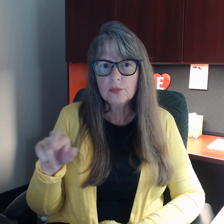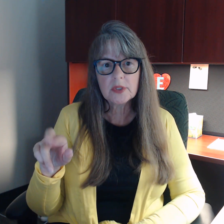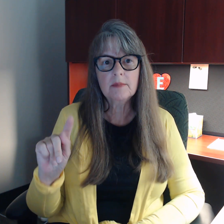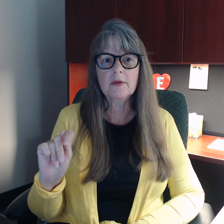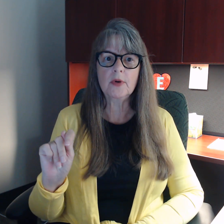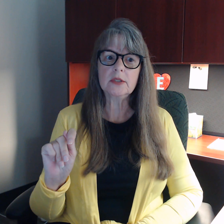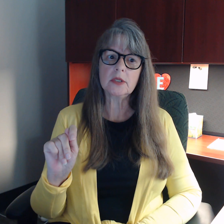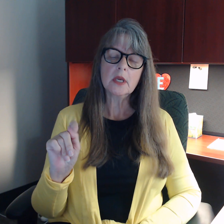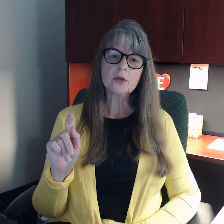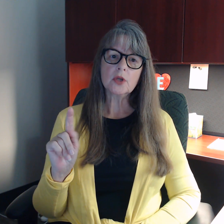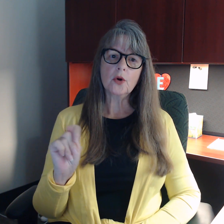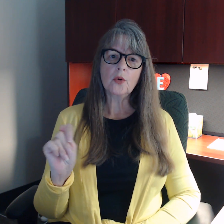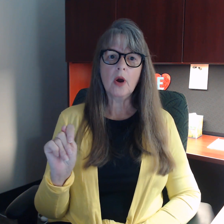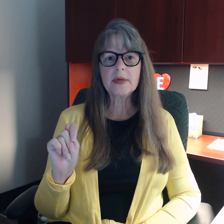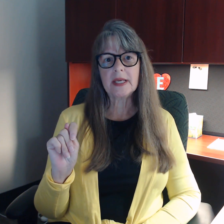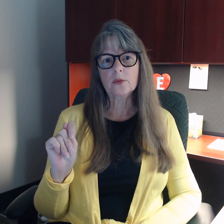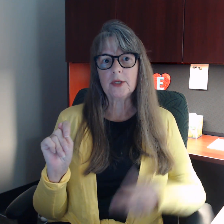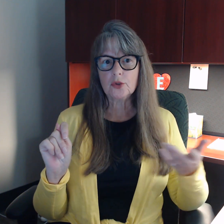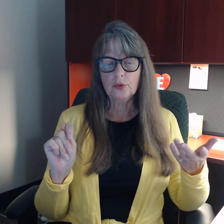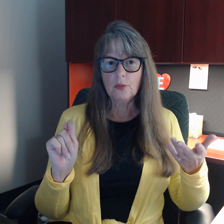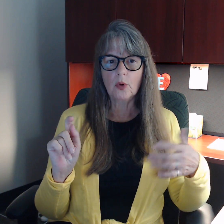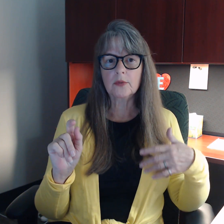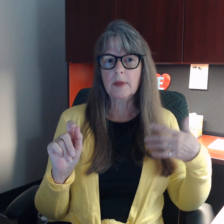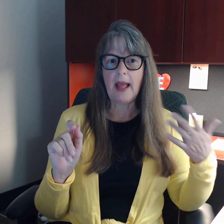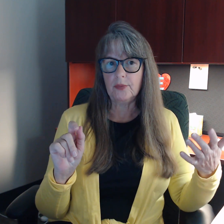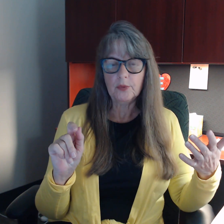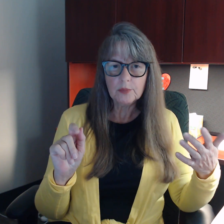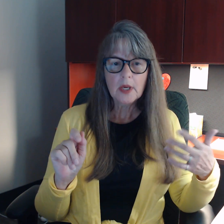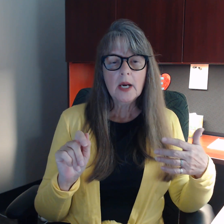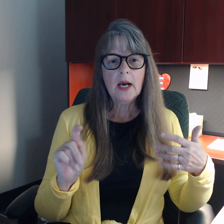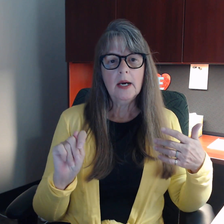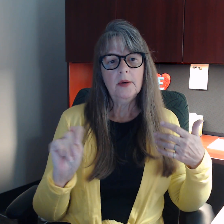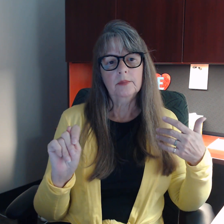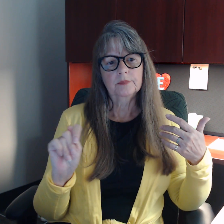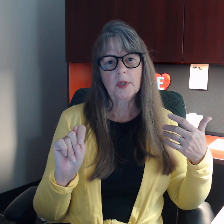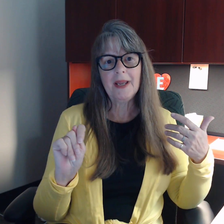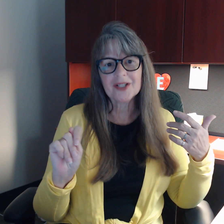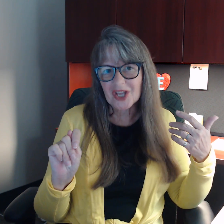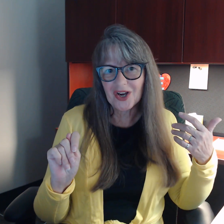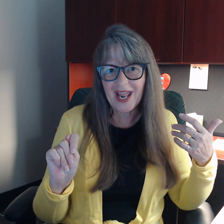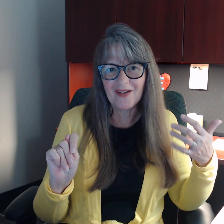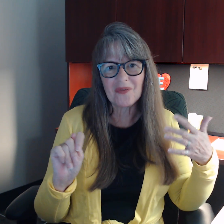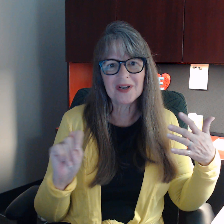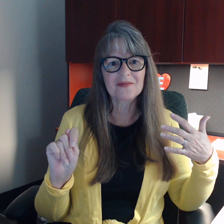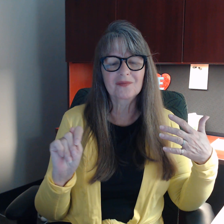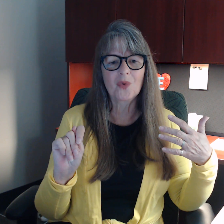same difference. So I always say the restroom or the bathroom. Depends on how I want to voice